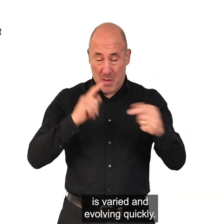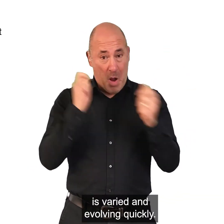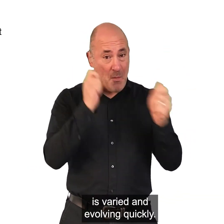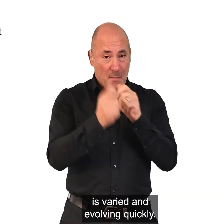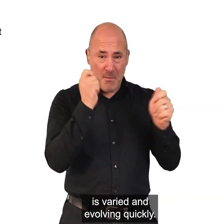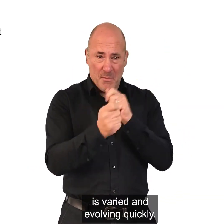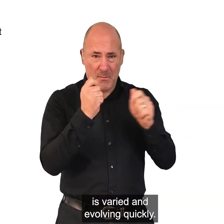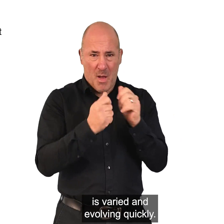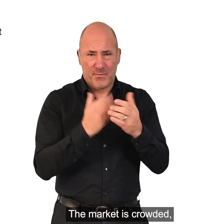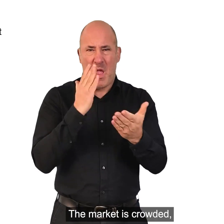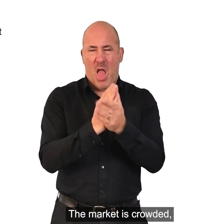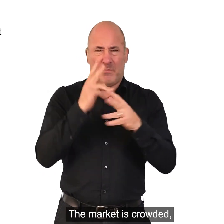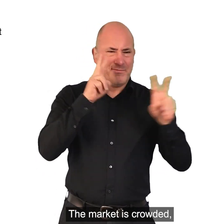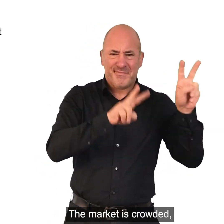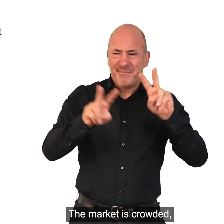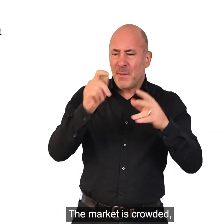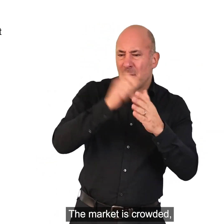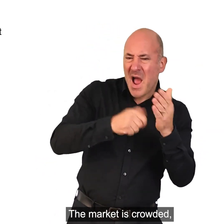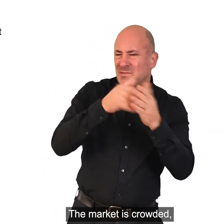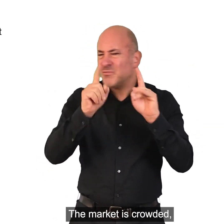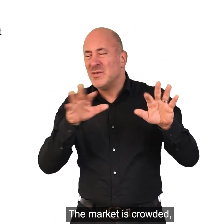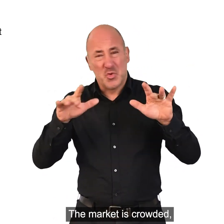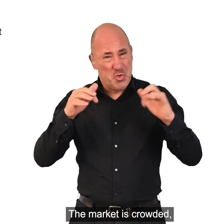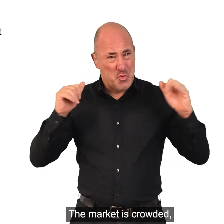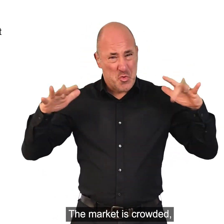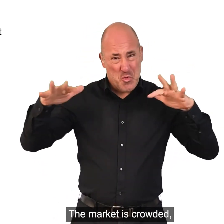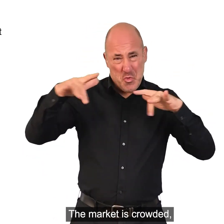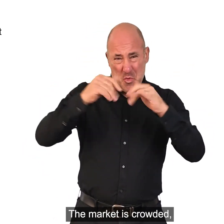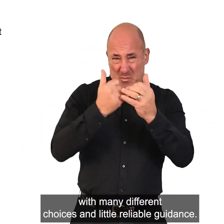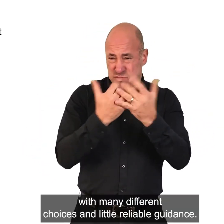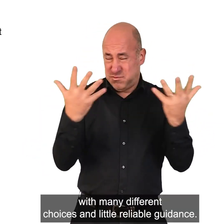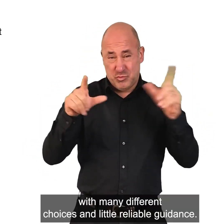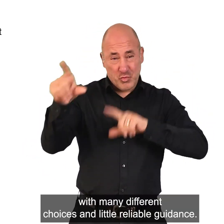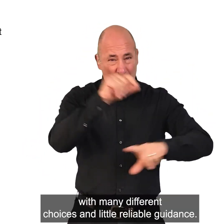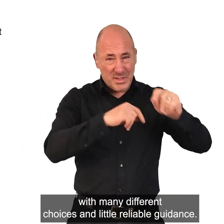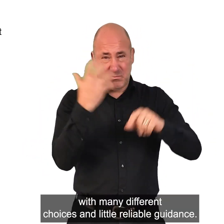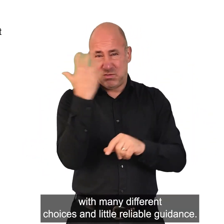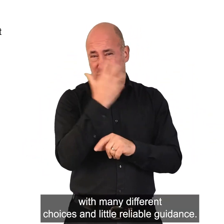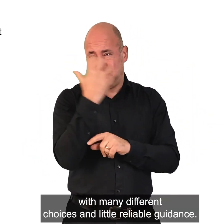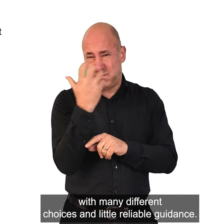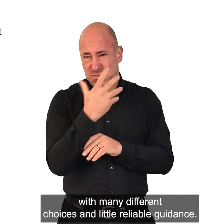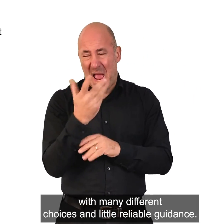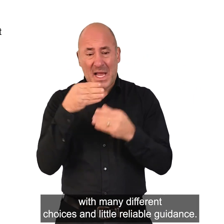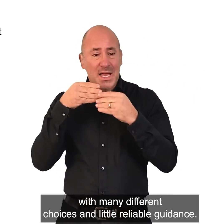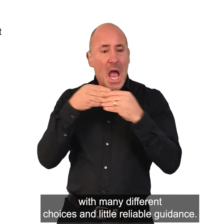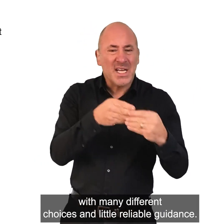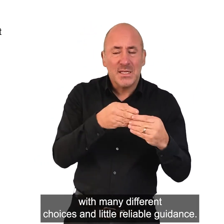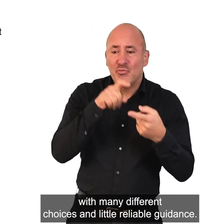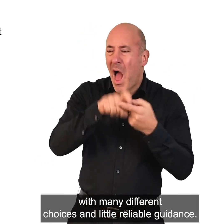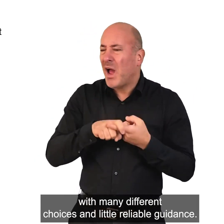varied and evolving quickly. The market is crowded, with many different choices and little reliable